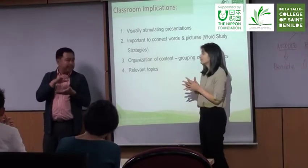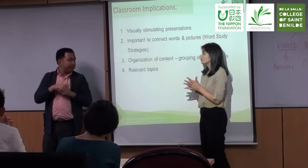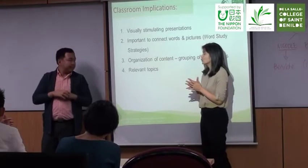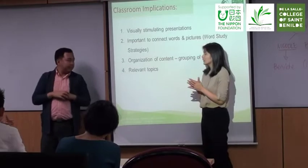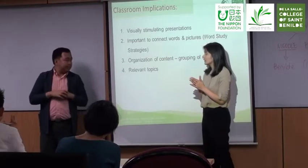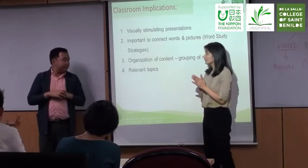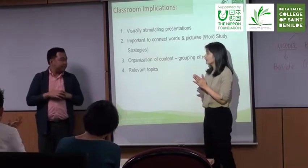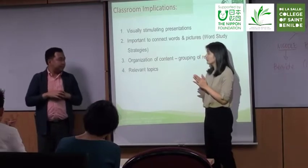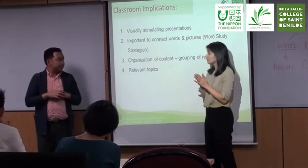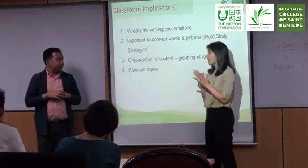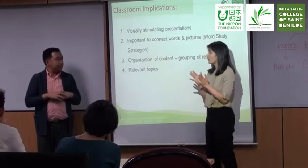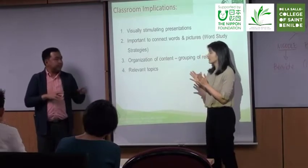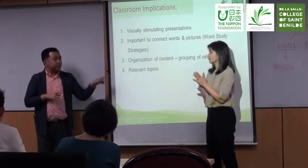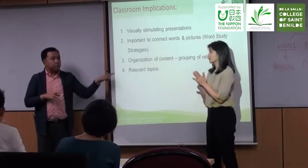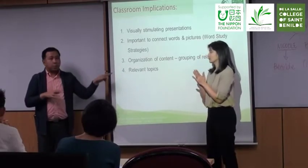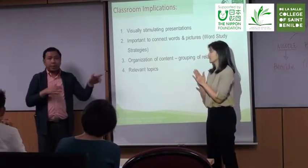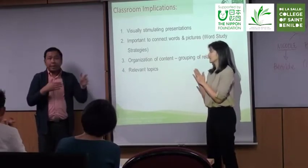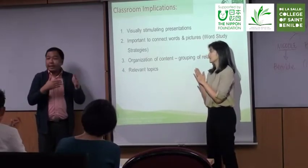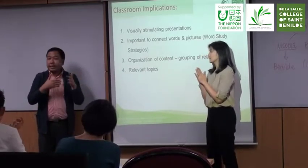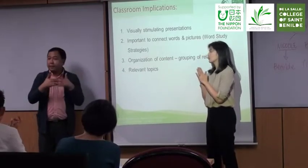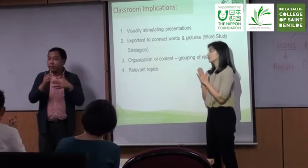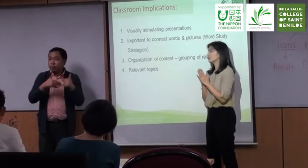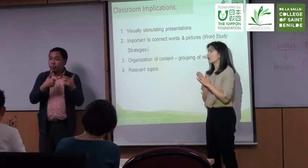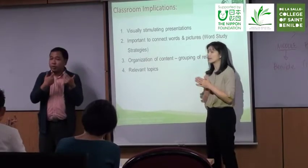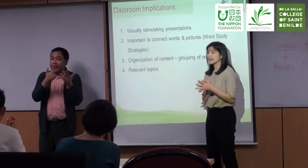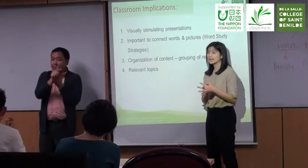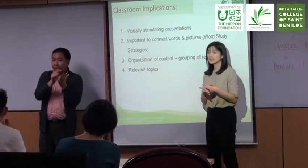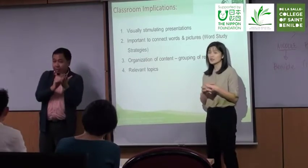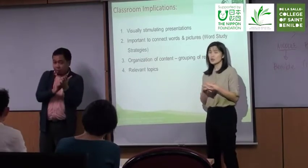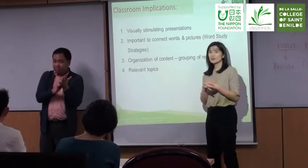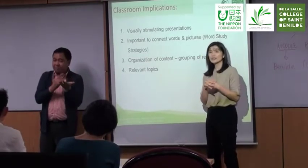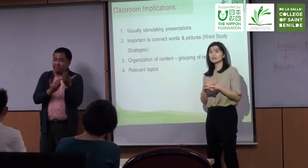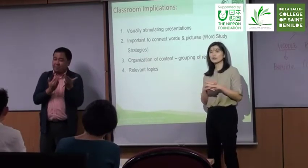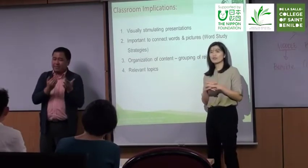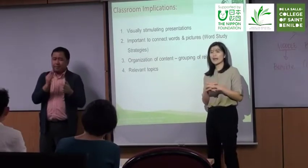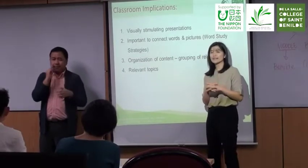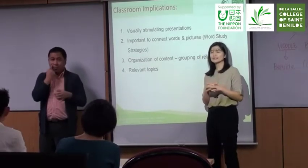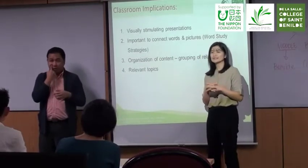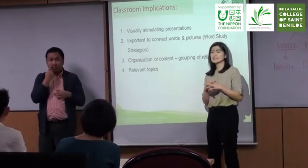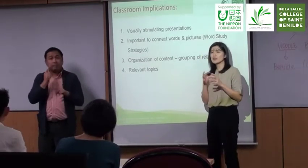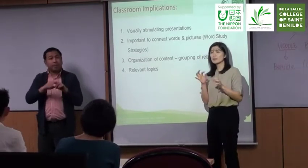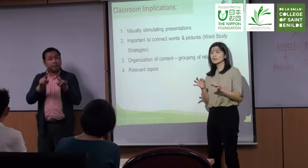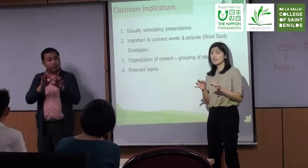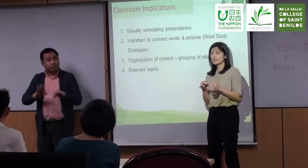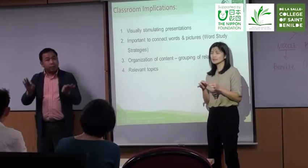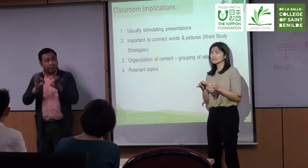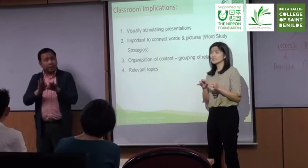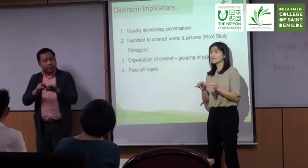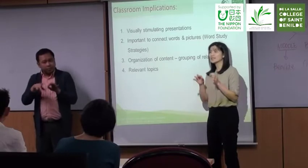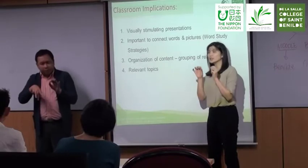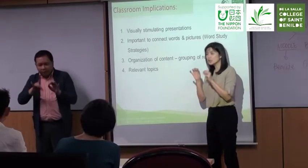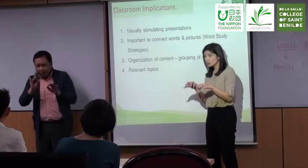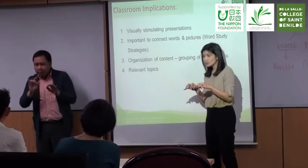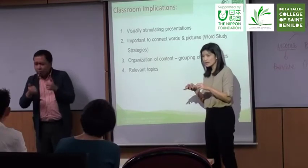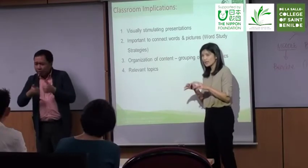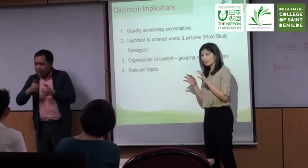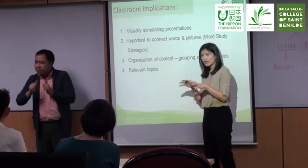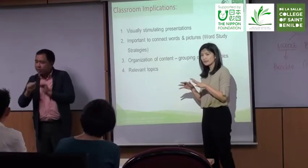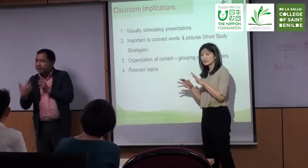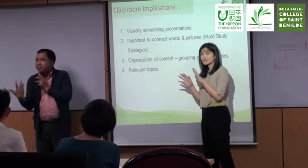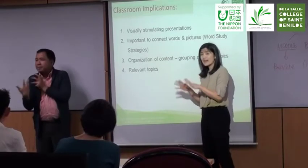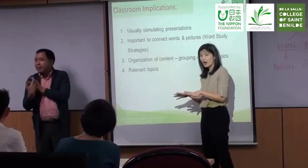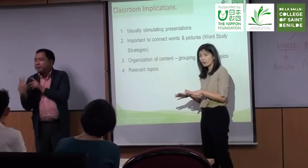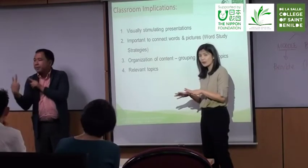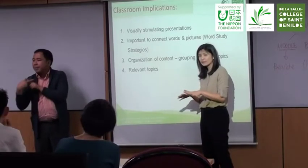We have to, even if our topics would be somewhat boring, we need to find something that they can use